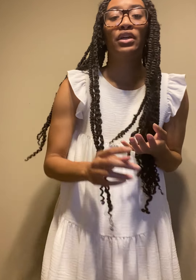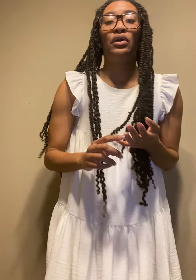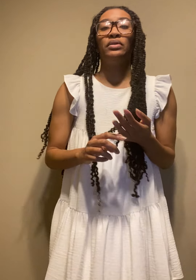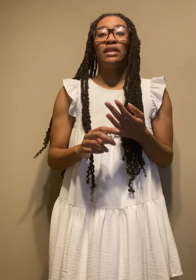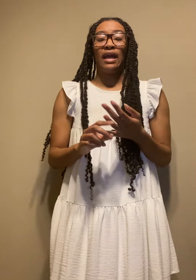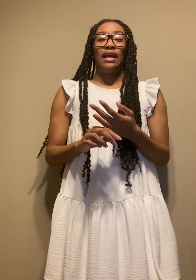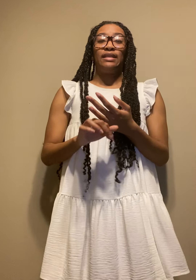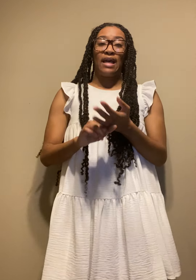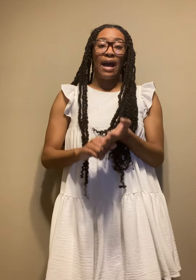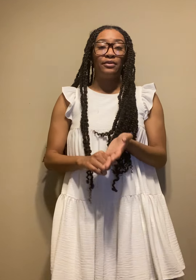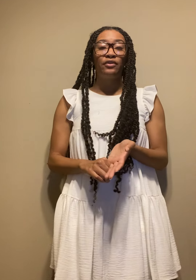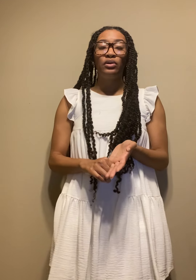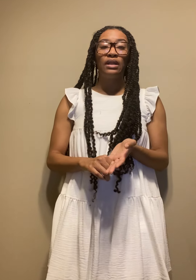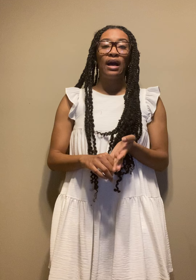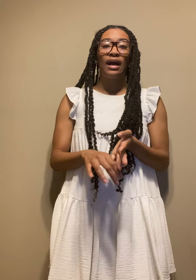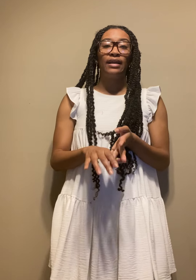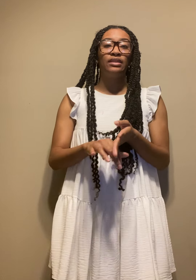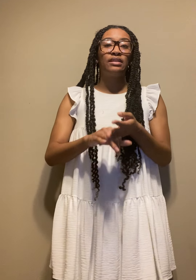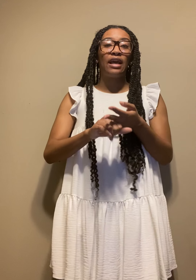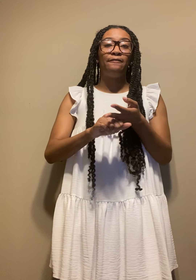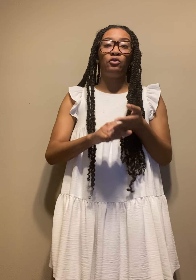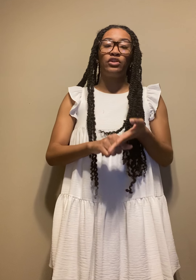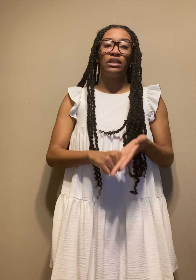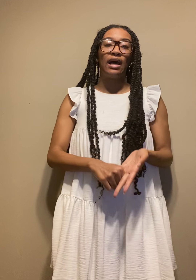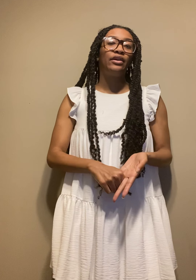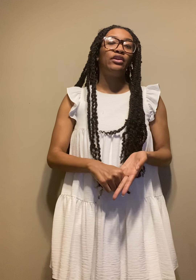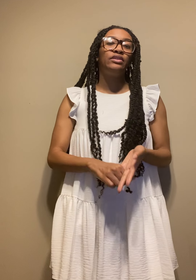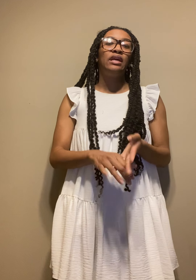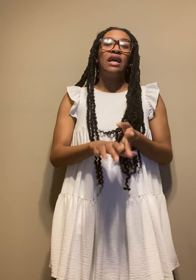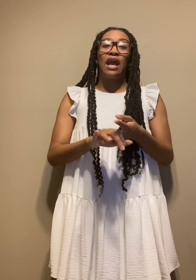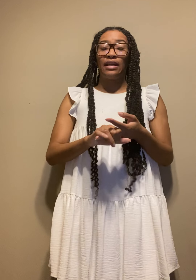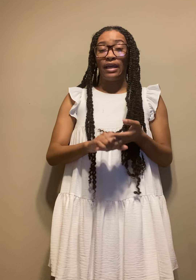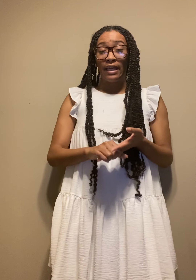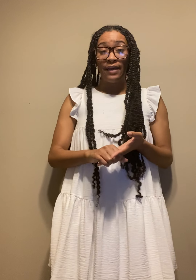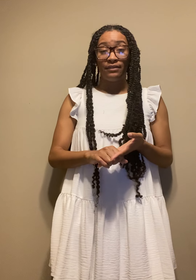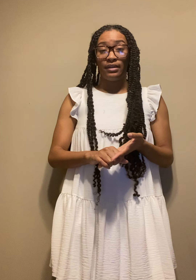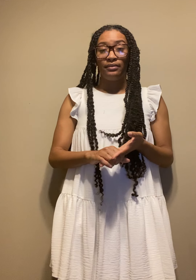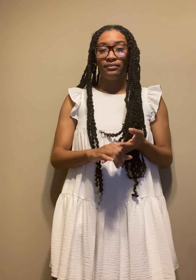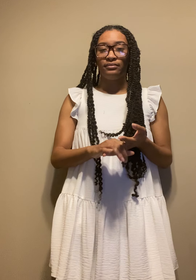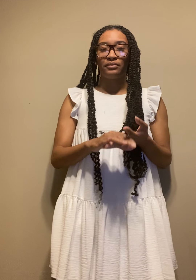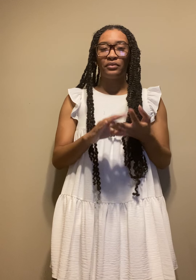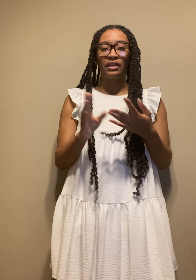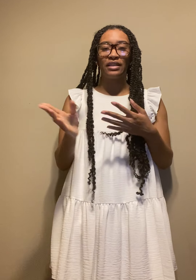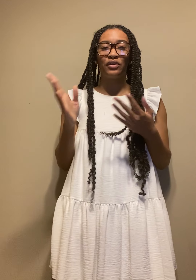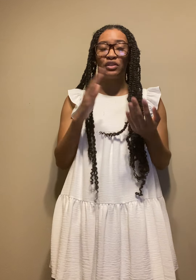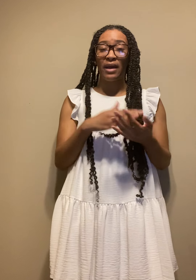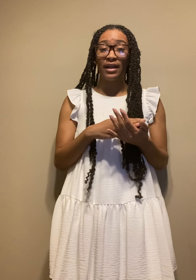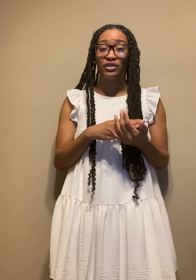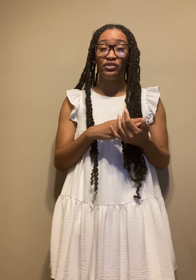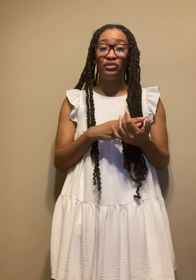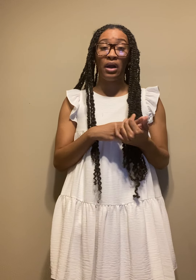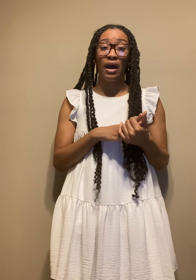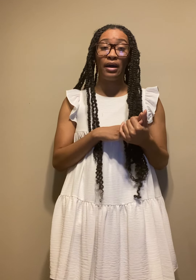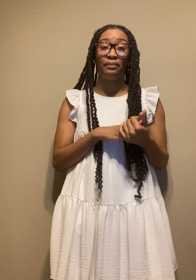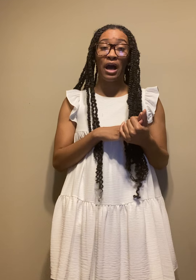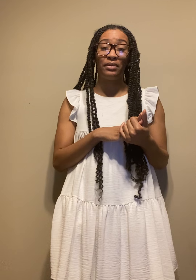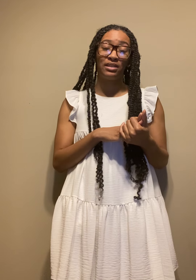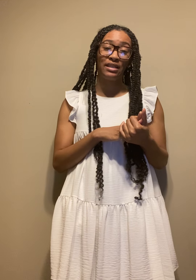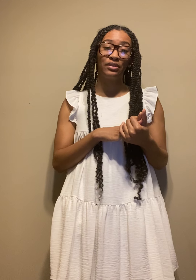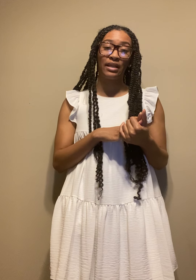So they tapped phone lines, they forged letters, and they even, this goes back to Bobby Seale's case